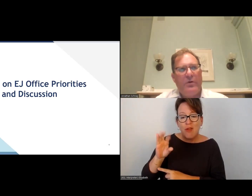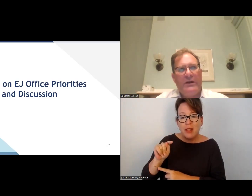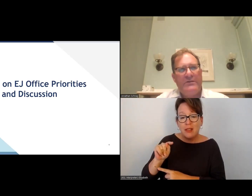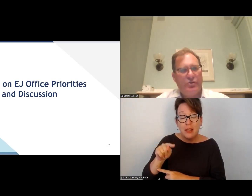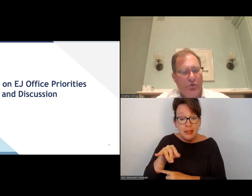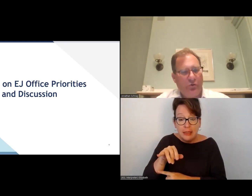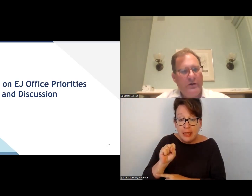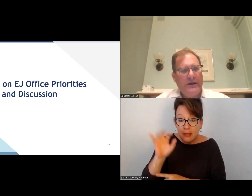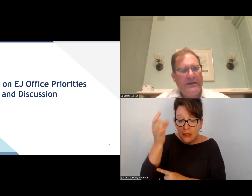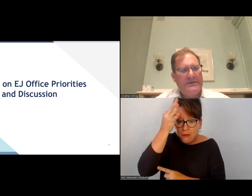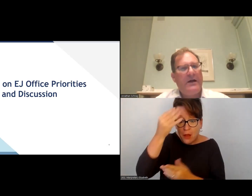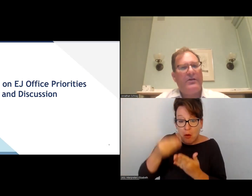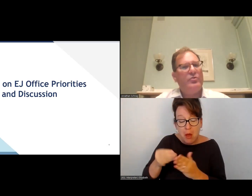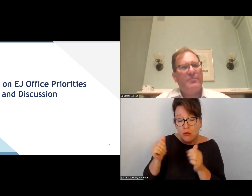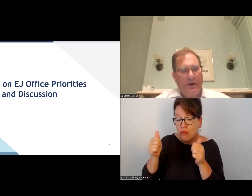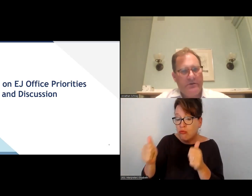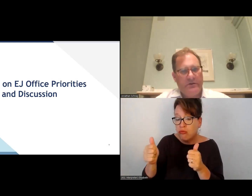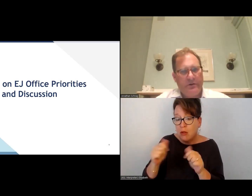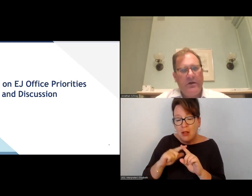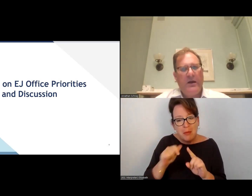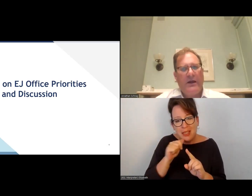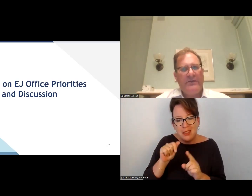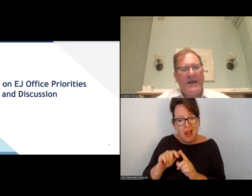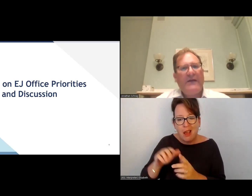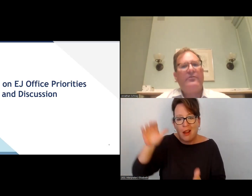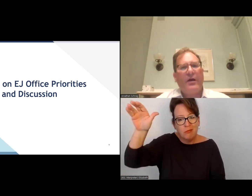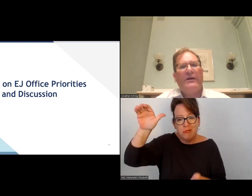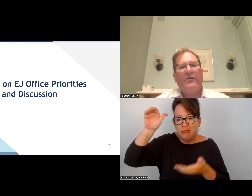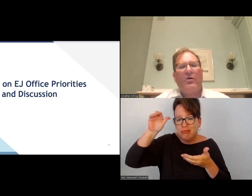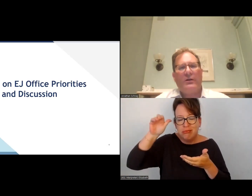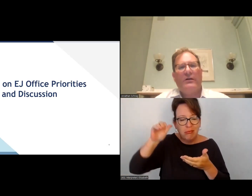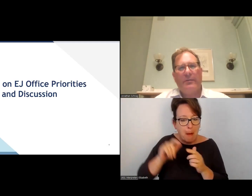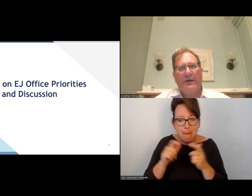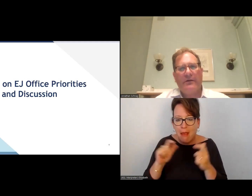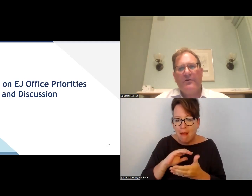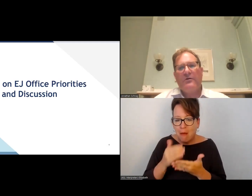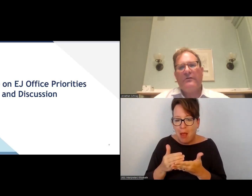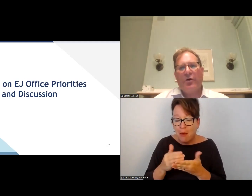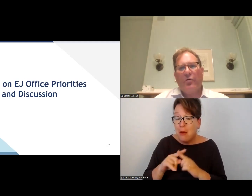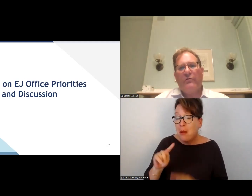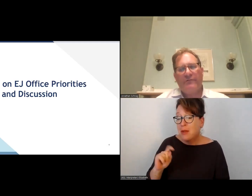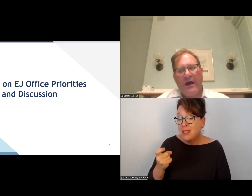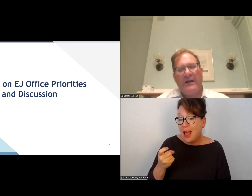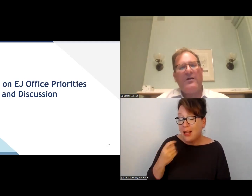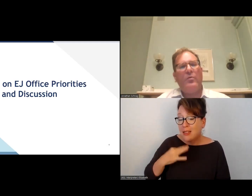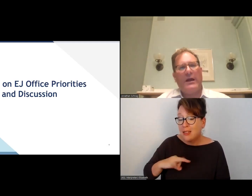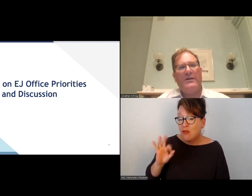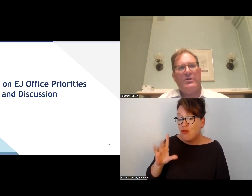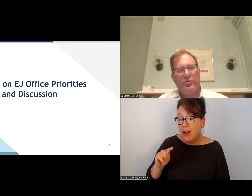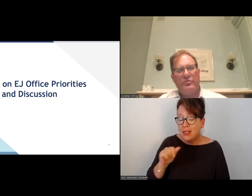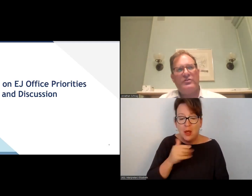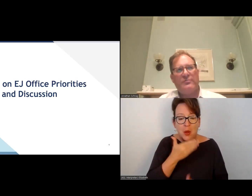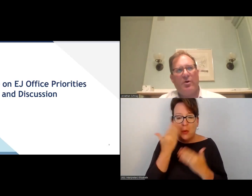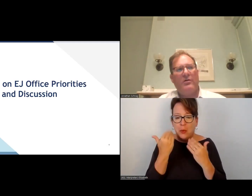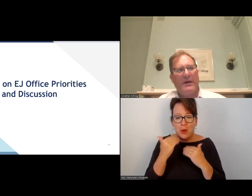compared to what we need to do, it's not a huge amount. And the tax credits are unlimited. So finding a way